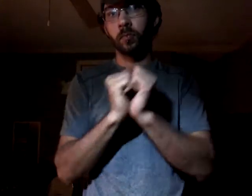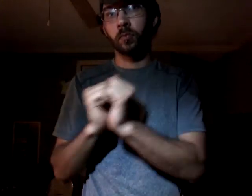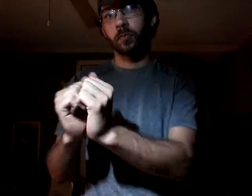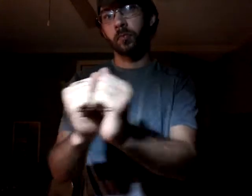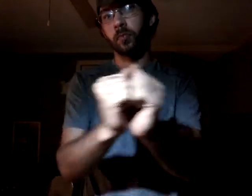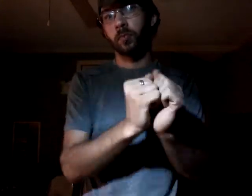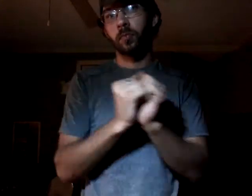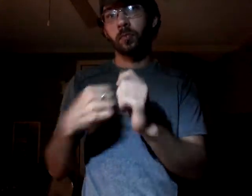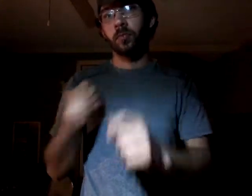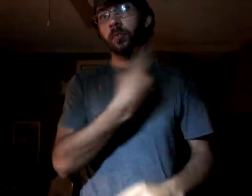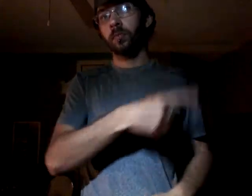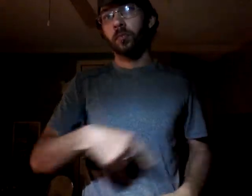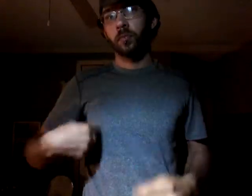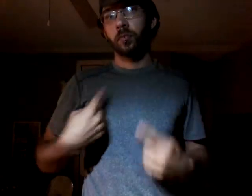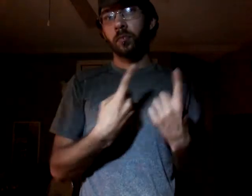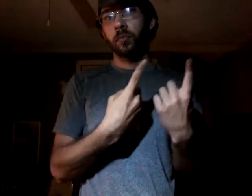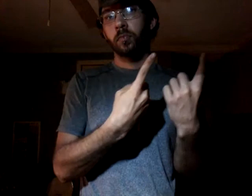together we go.